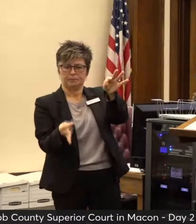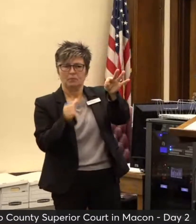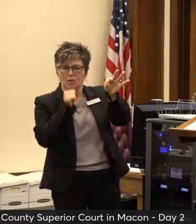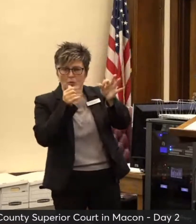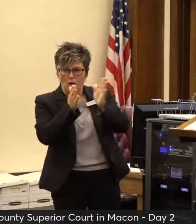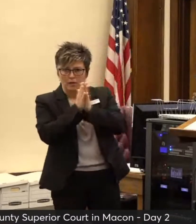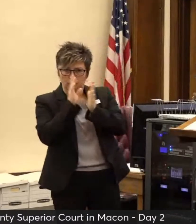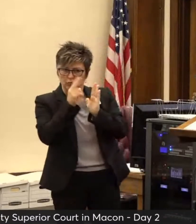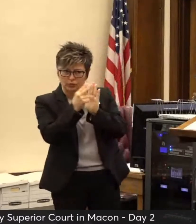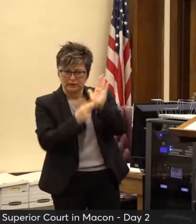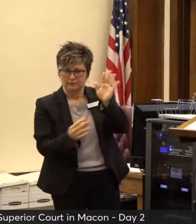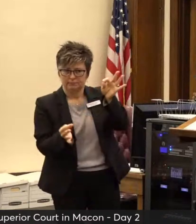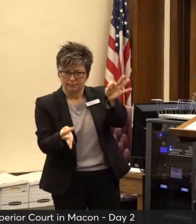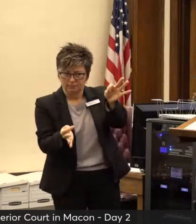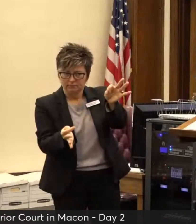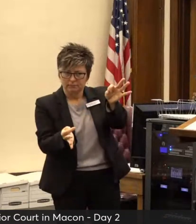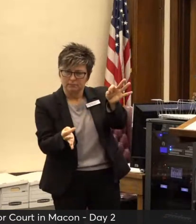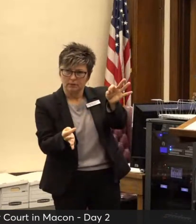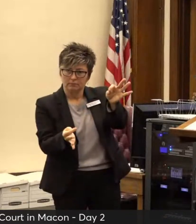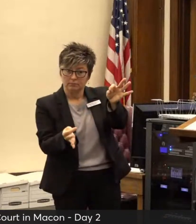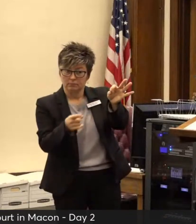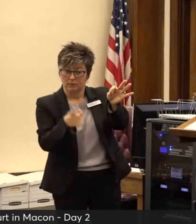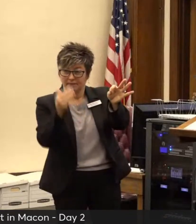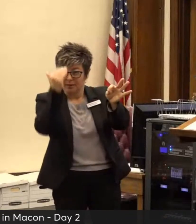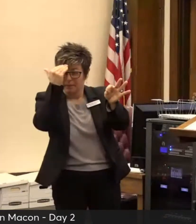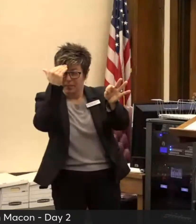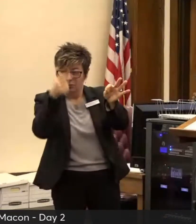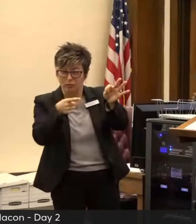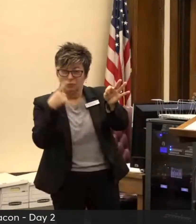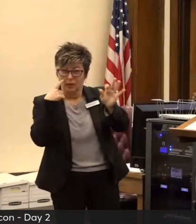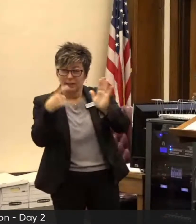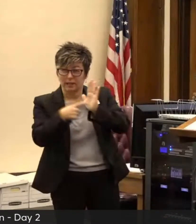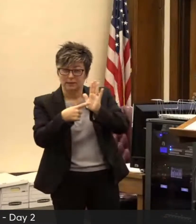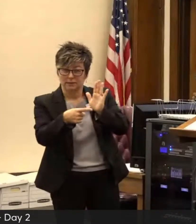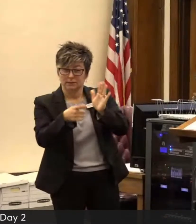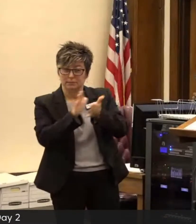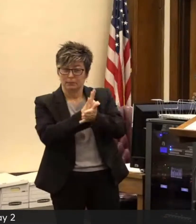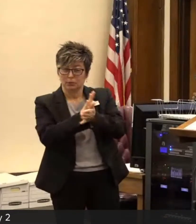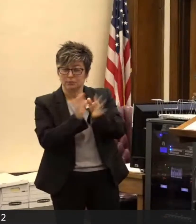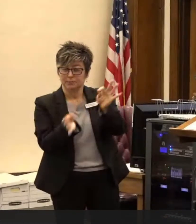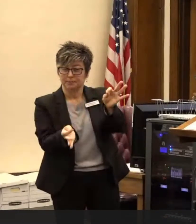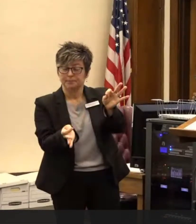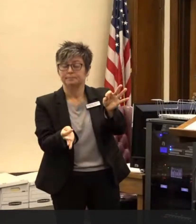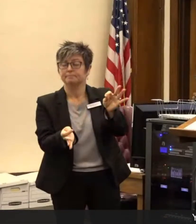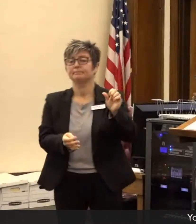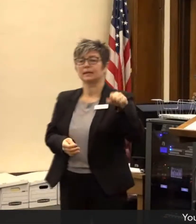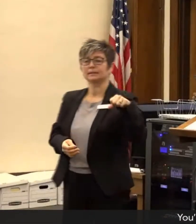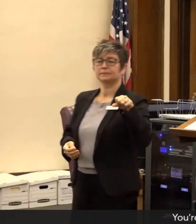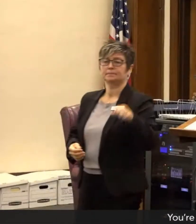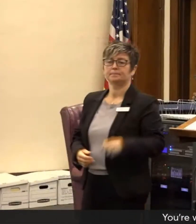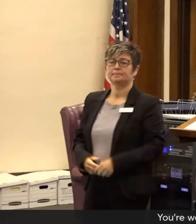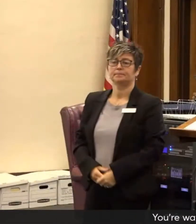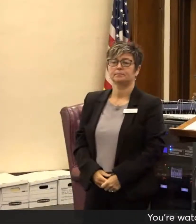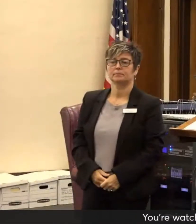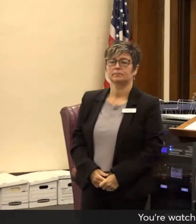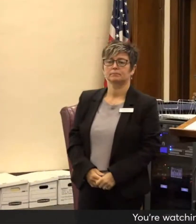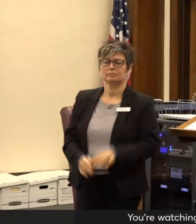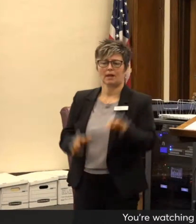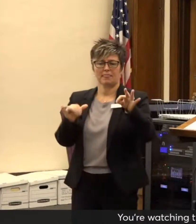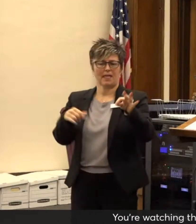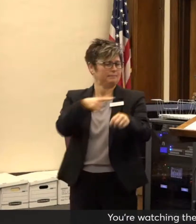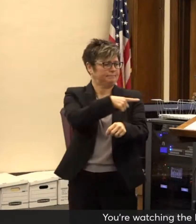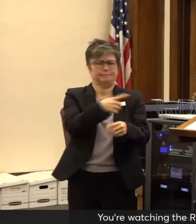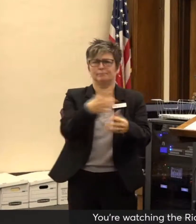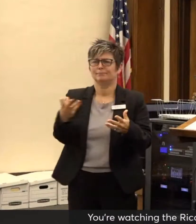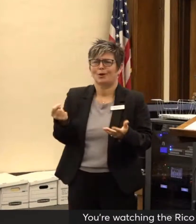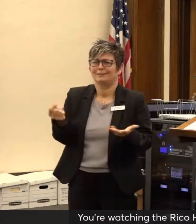hopefully it looks familiar. Do you recognize this? And what is that? What